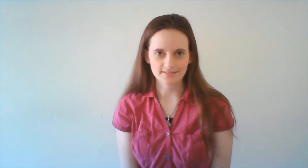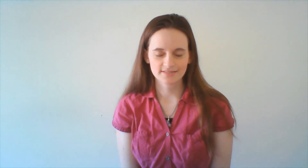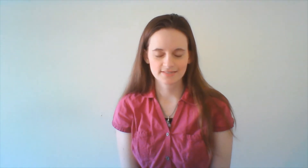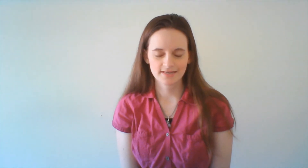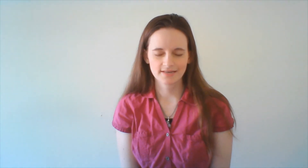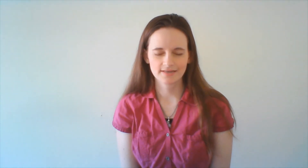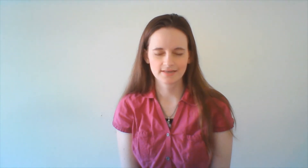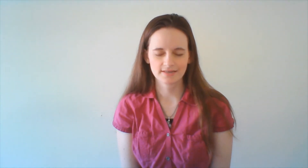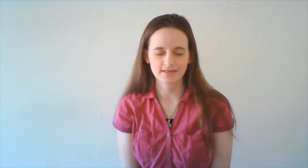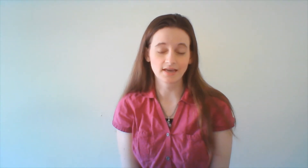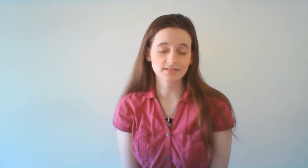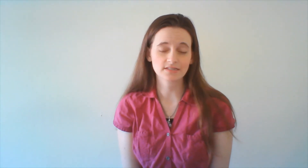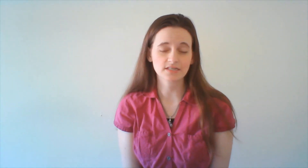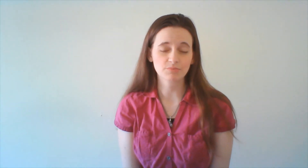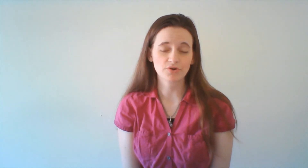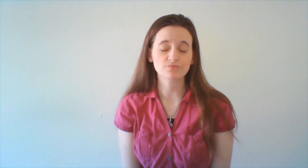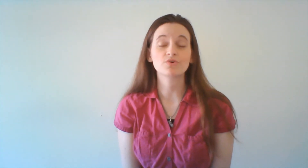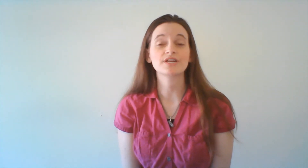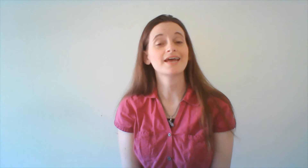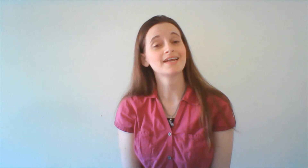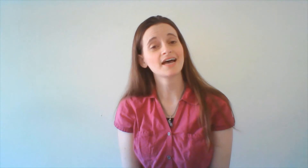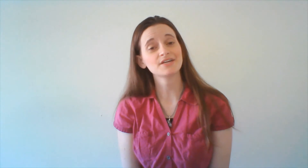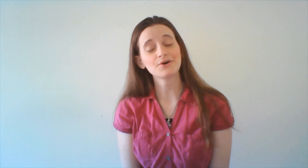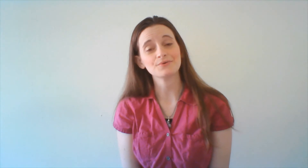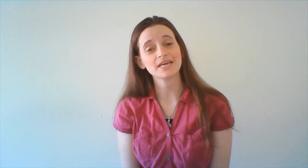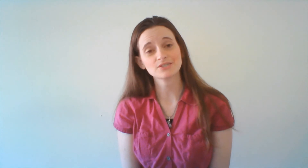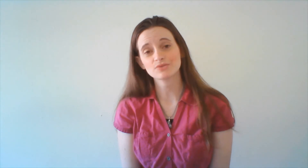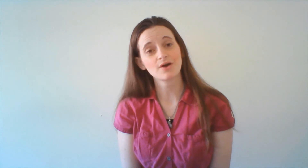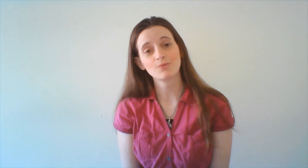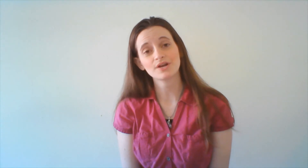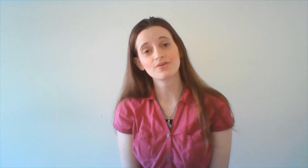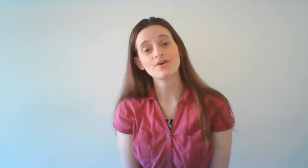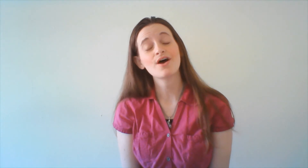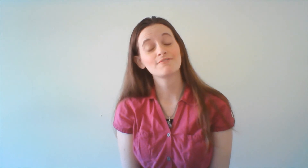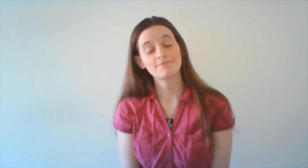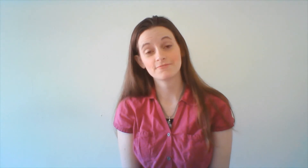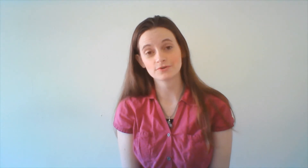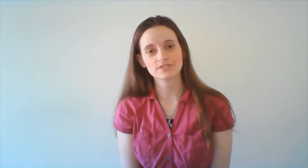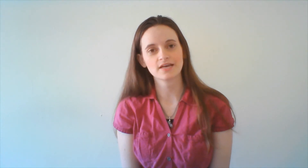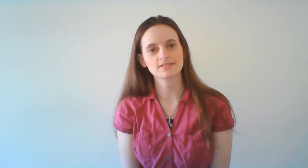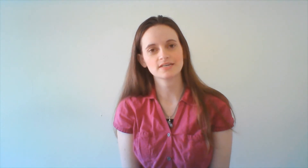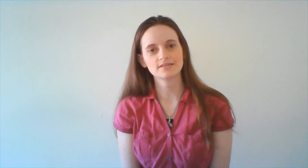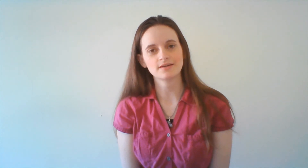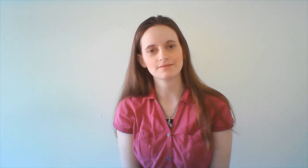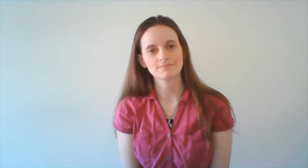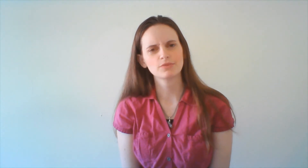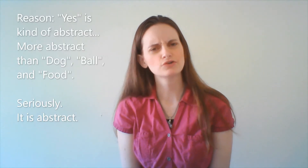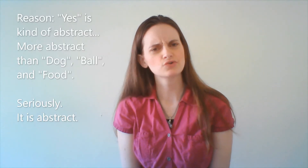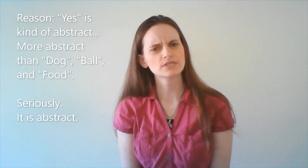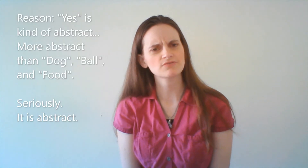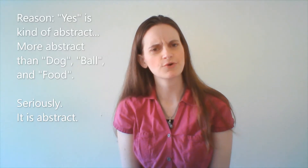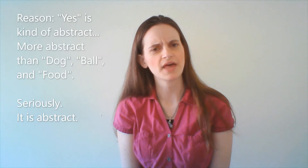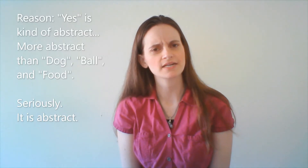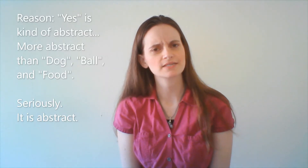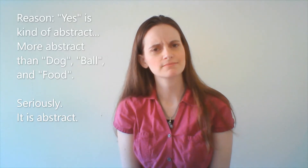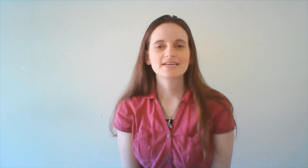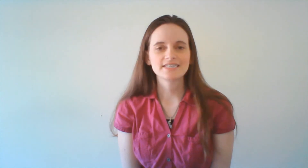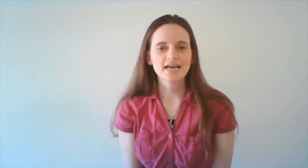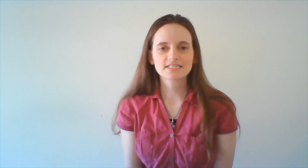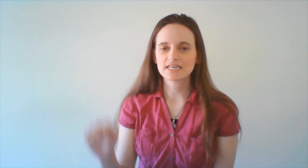Yes. Yes is an important one, and I know yes was not one of the first signs I did. There's a reason for that. Yes is